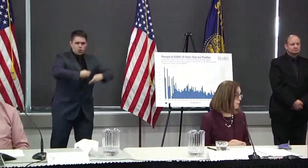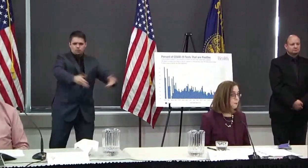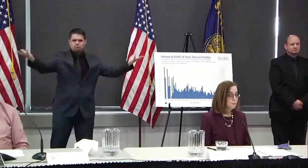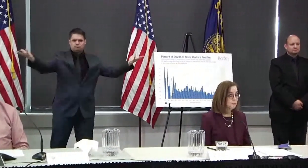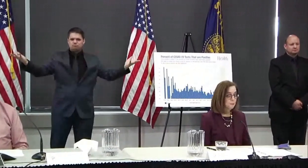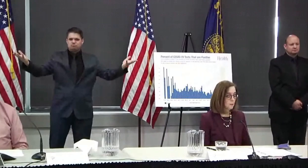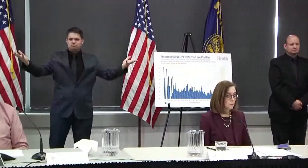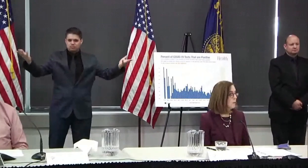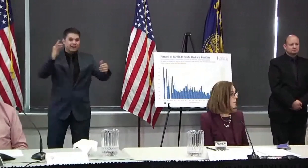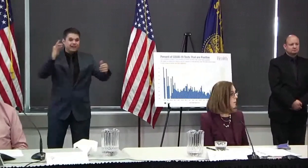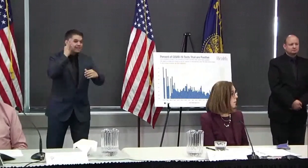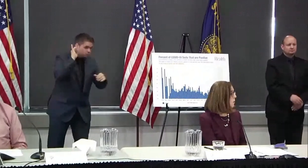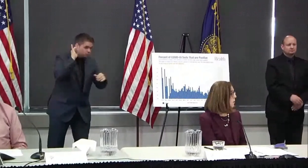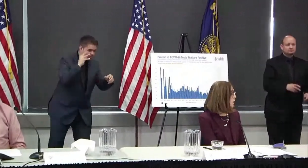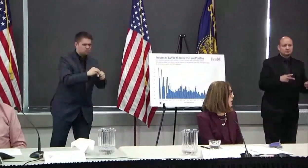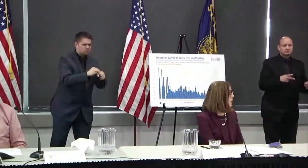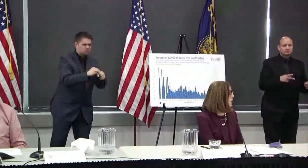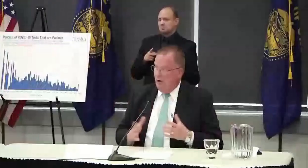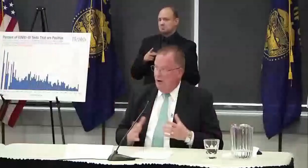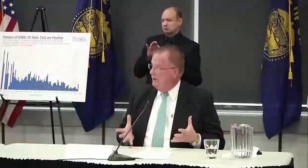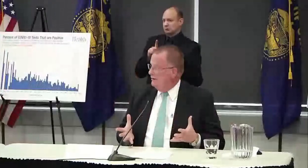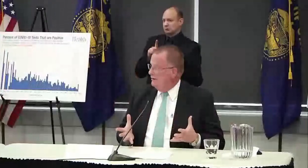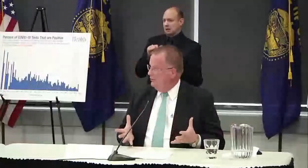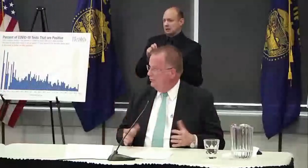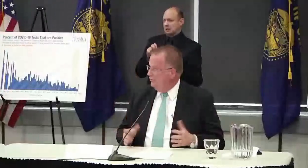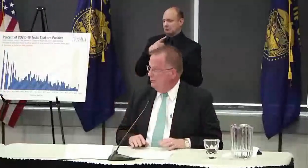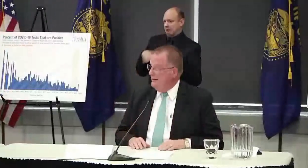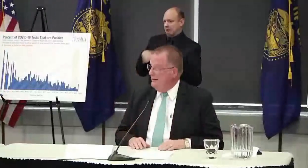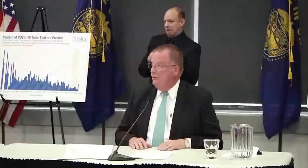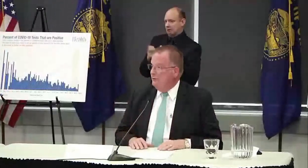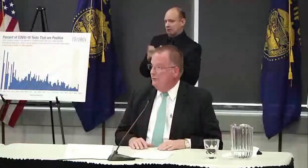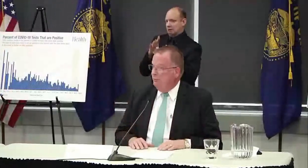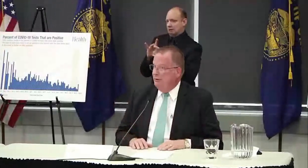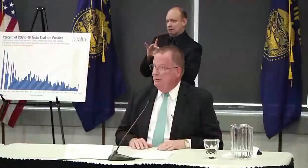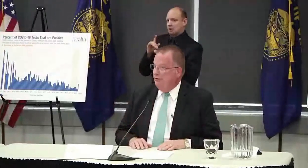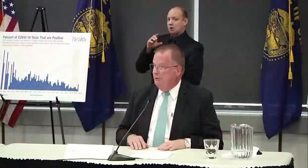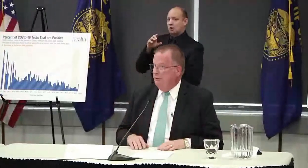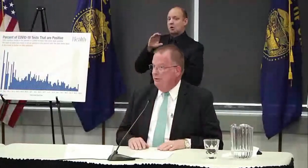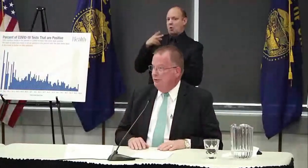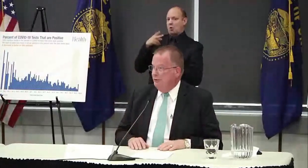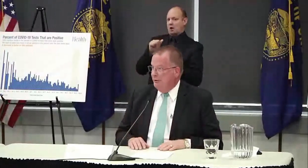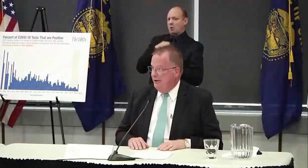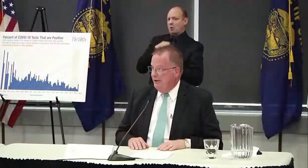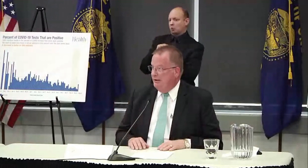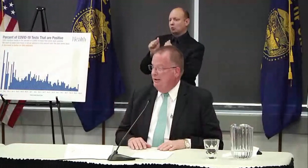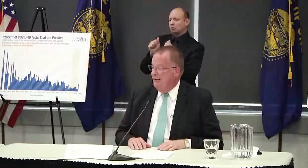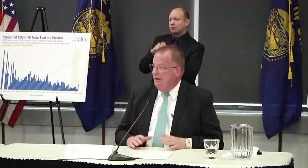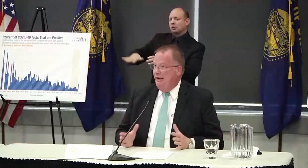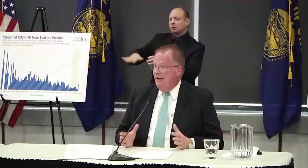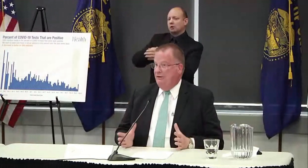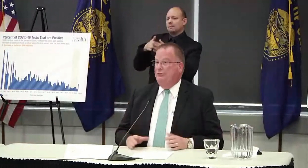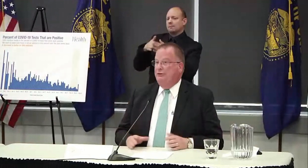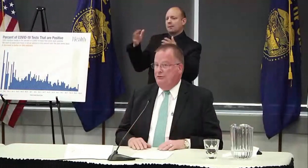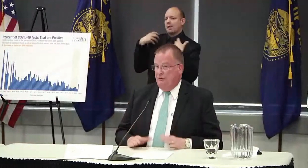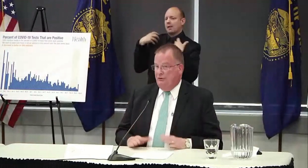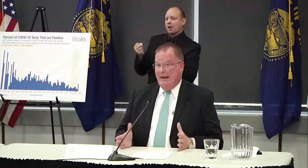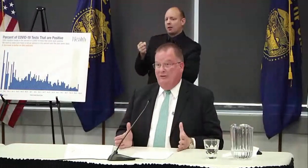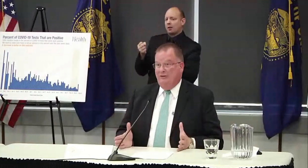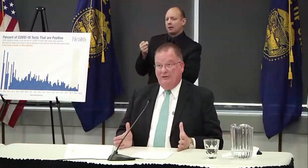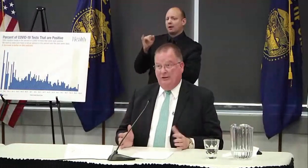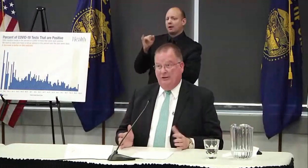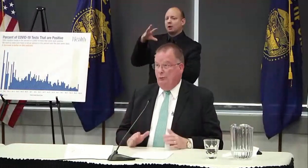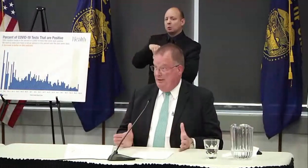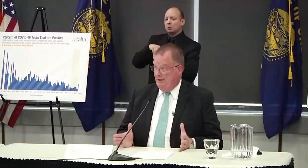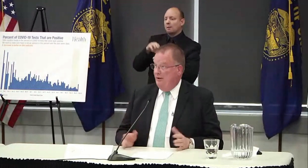Sure. We are working at the Health Authority right now with local public health, including Multnomah County, and others to